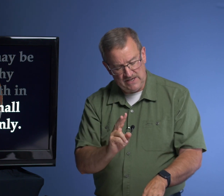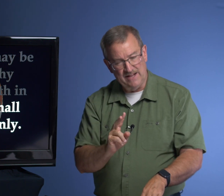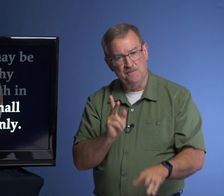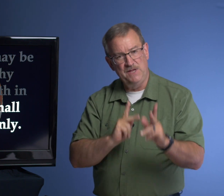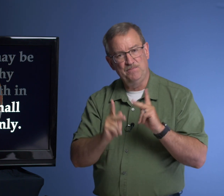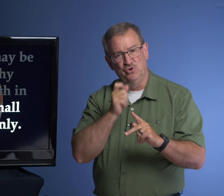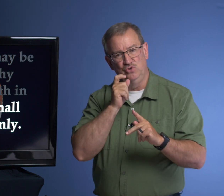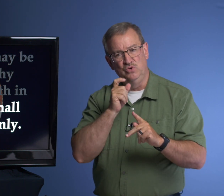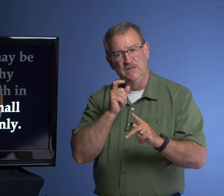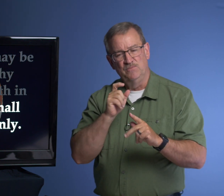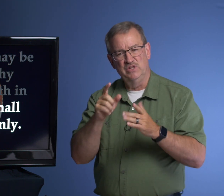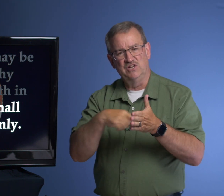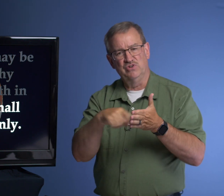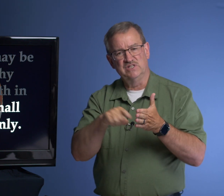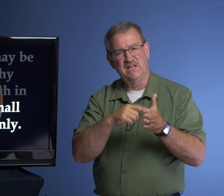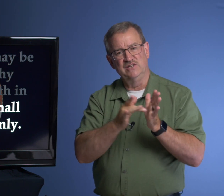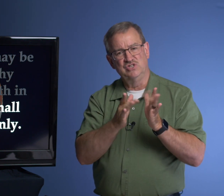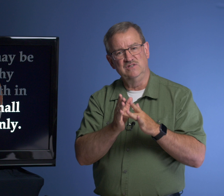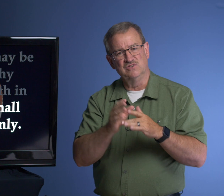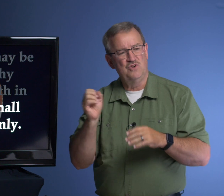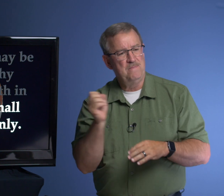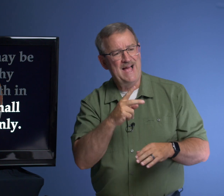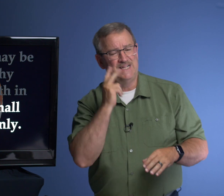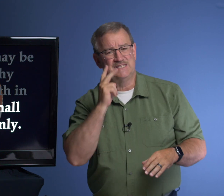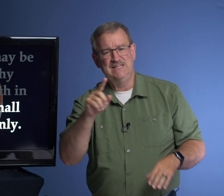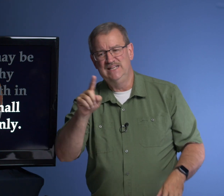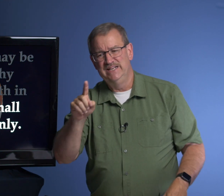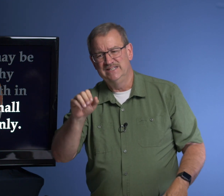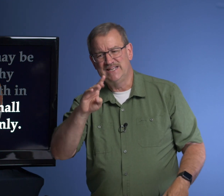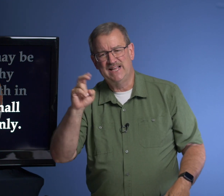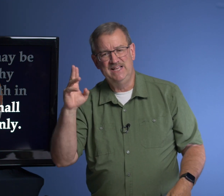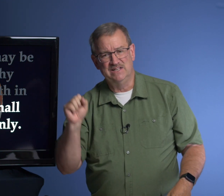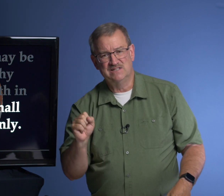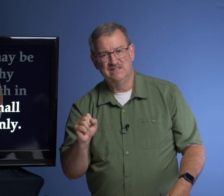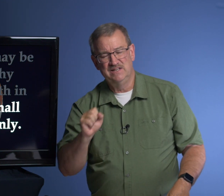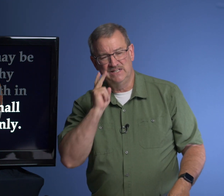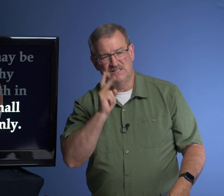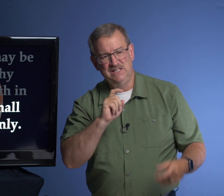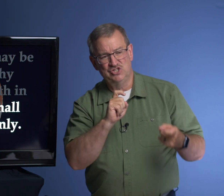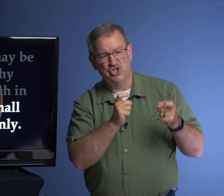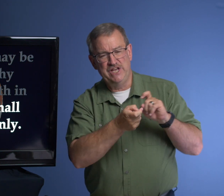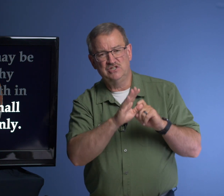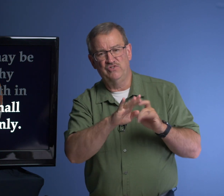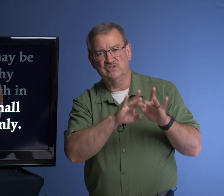at the people who really criticized Jesus. Go back and see Zacchaeus and see the change of his